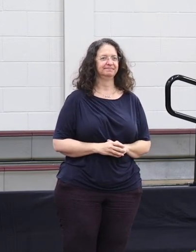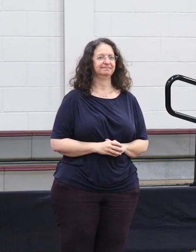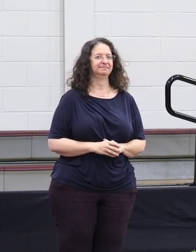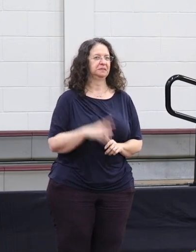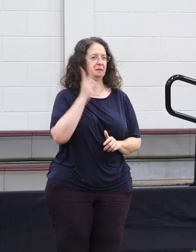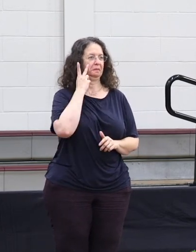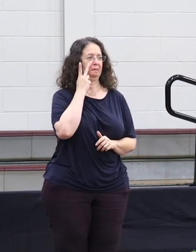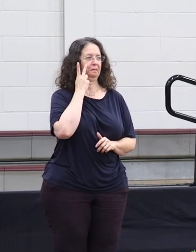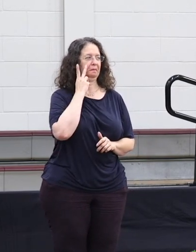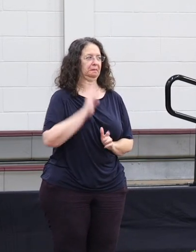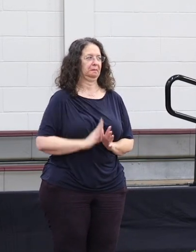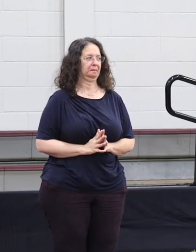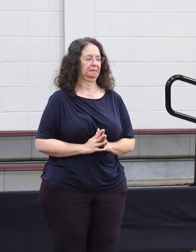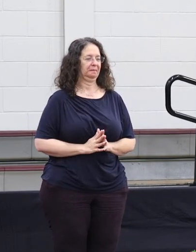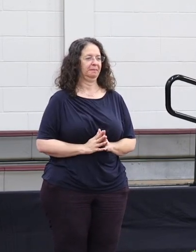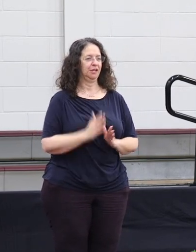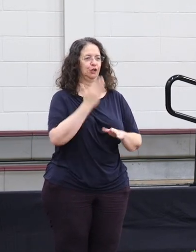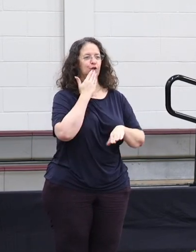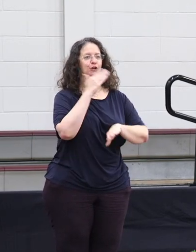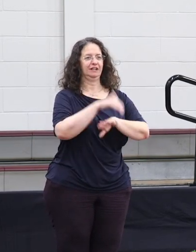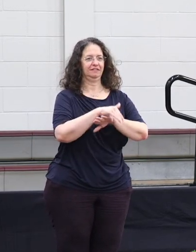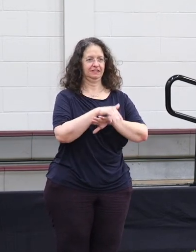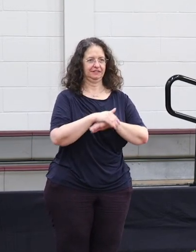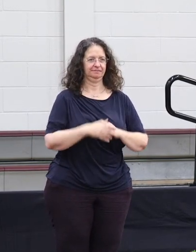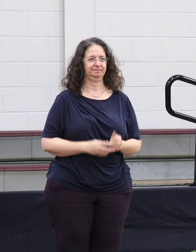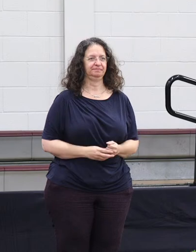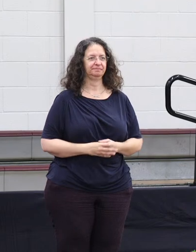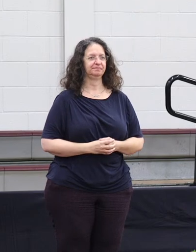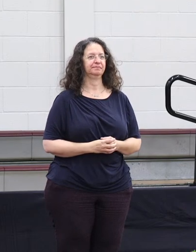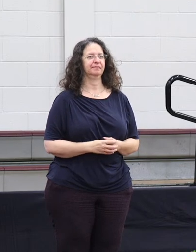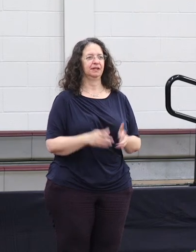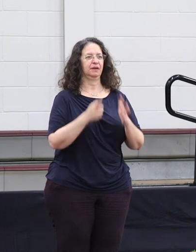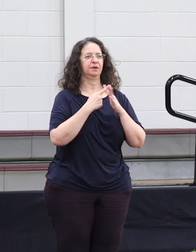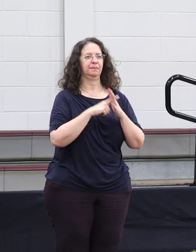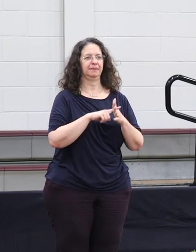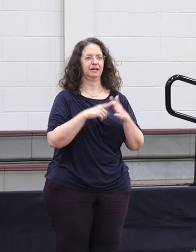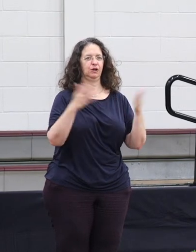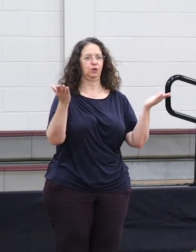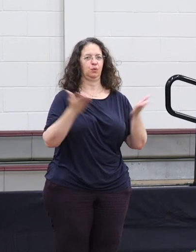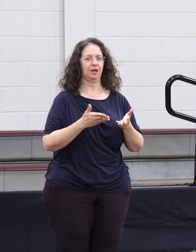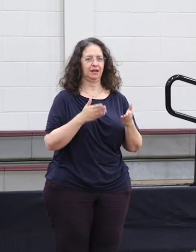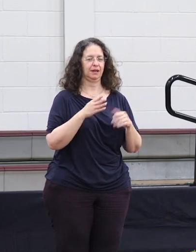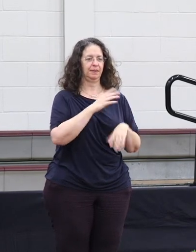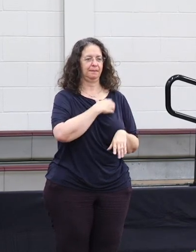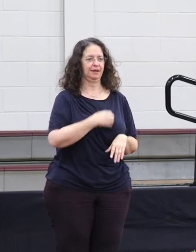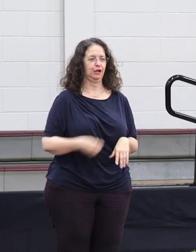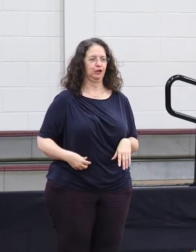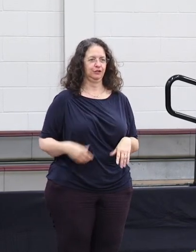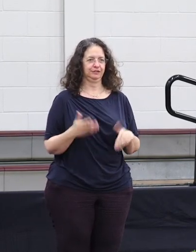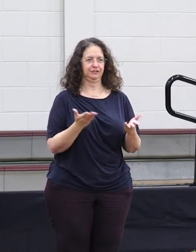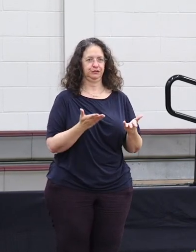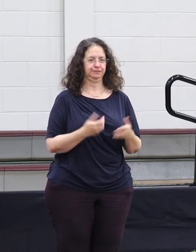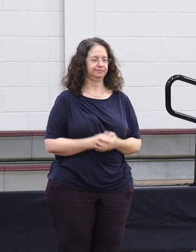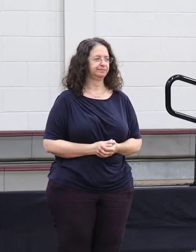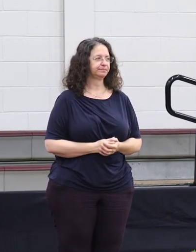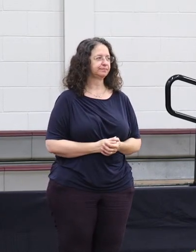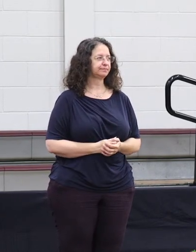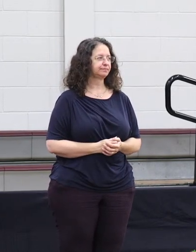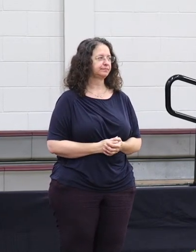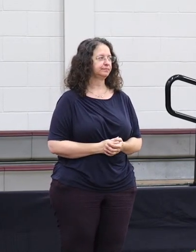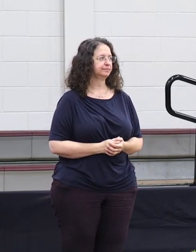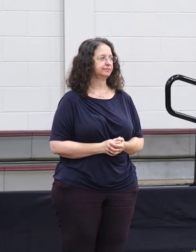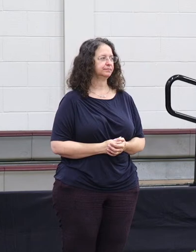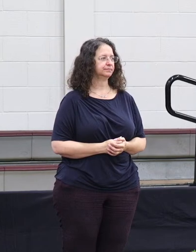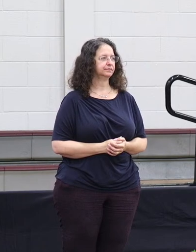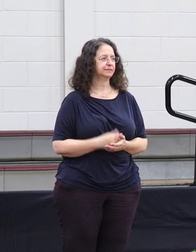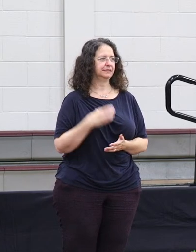Let's see. Good evening. I would like to begin by welcoming Mayor Ellen Zappa Osasu,